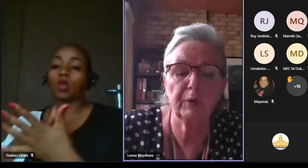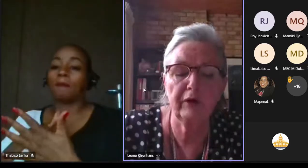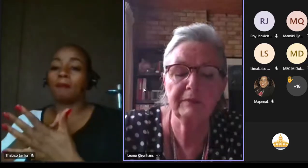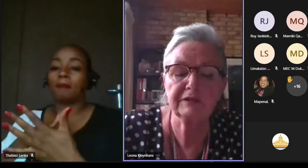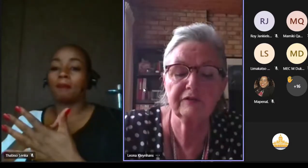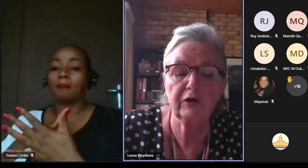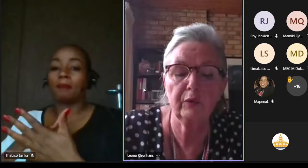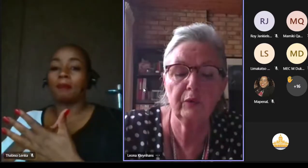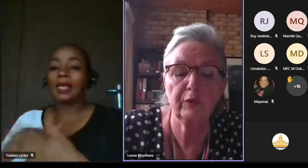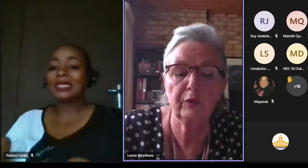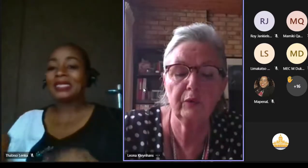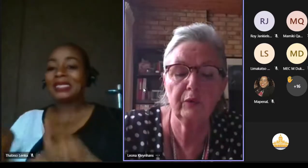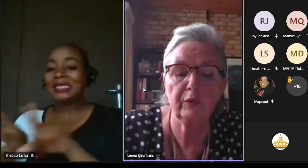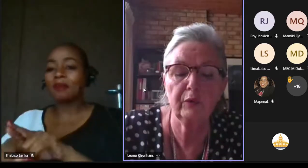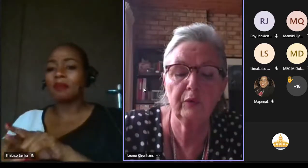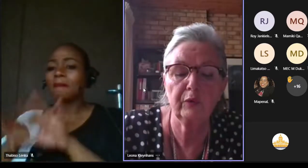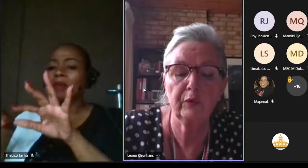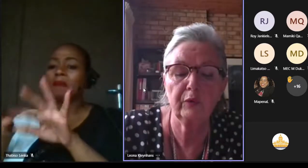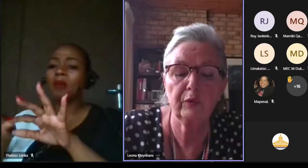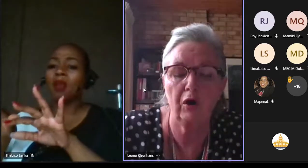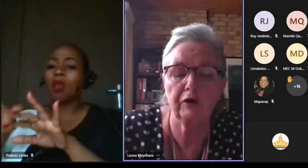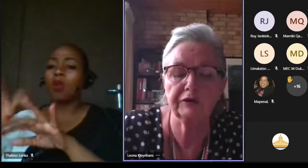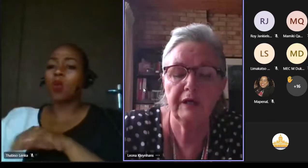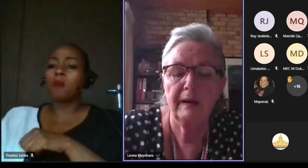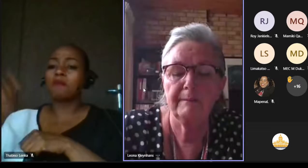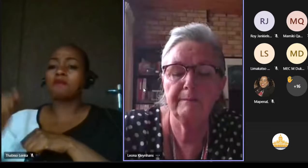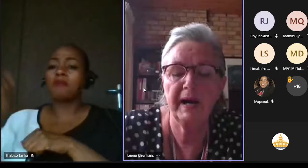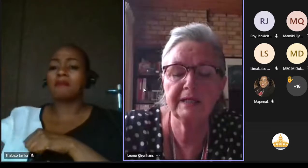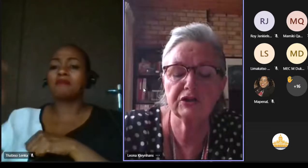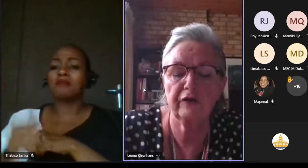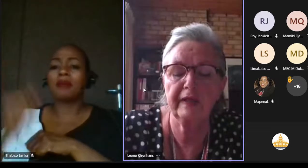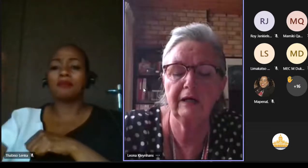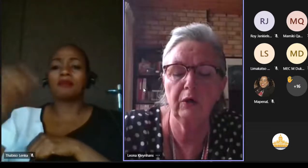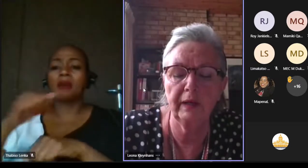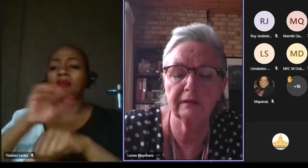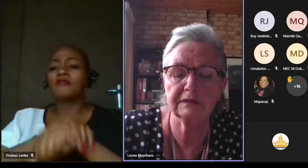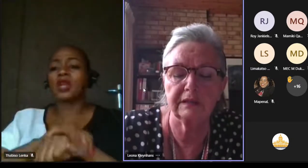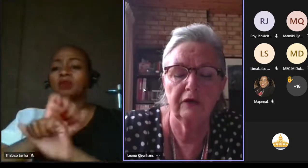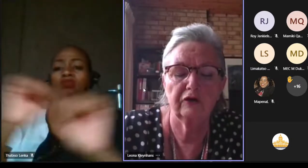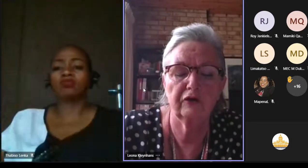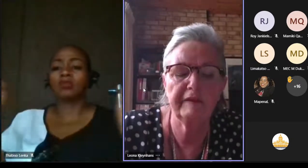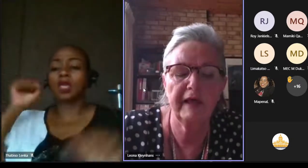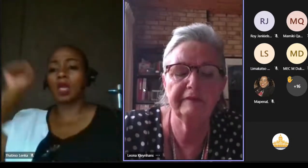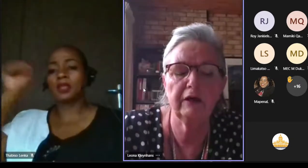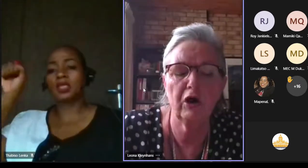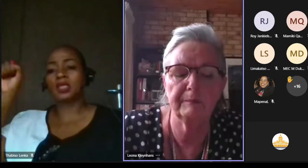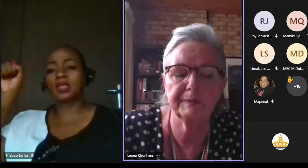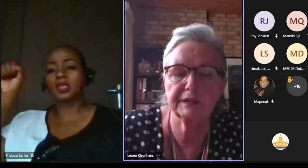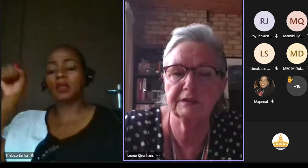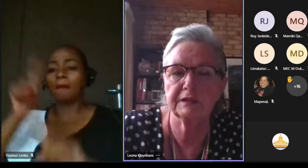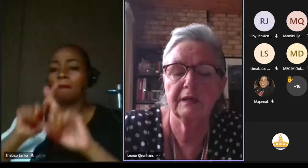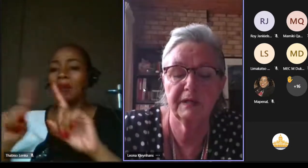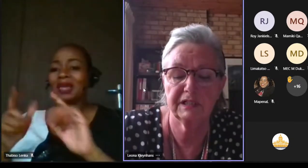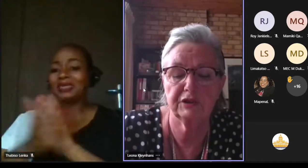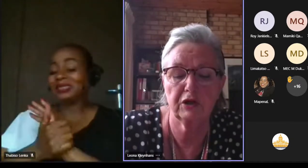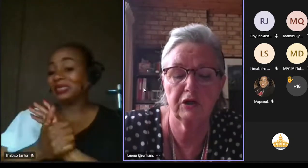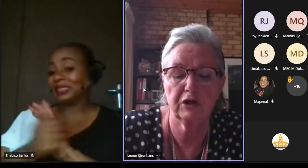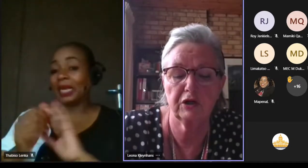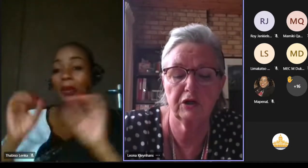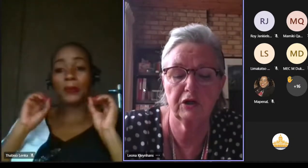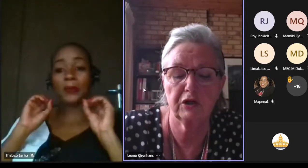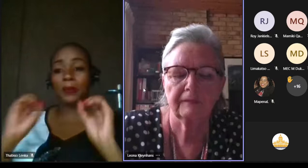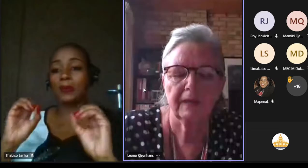the deployment of loyal cadres by central command based on their loyalty rather than their competence must